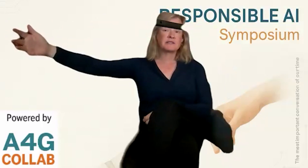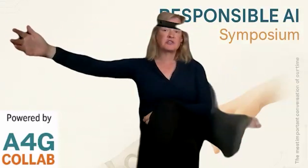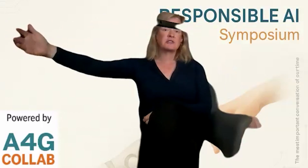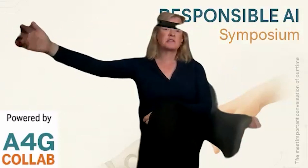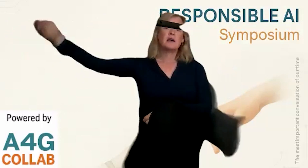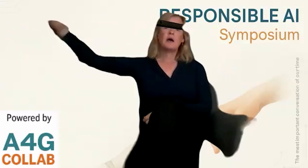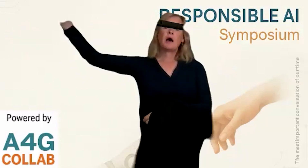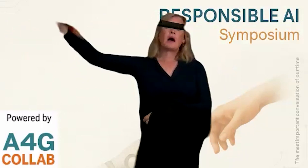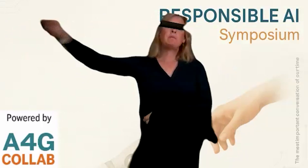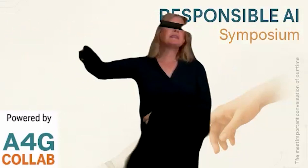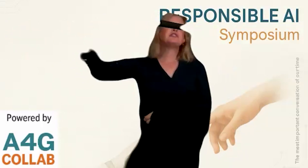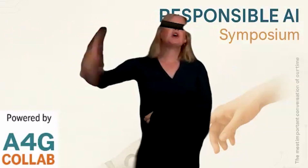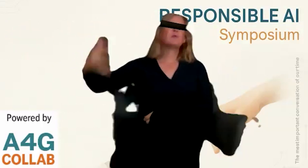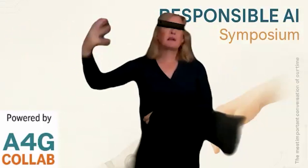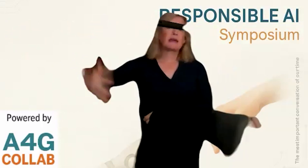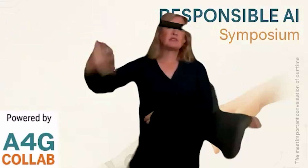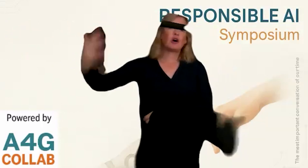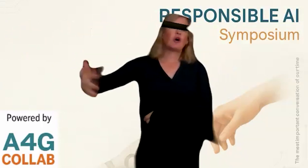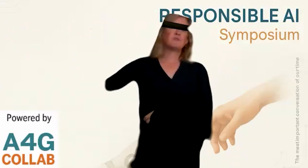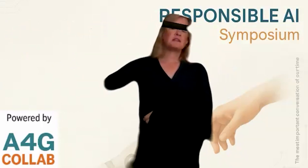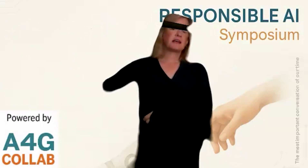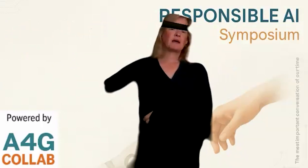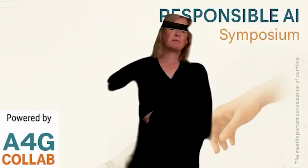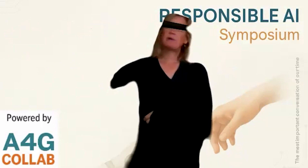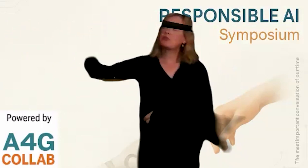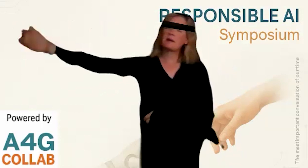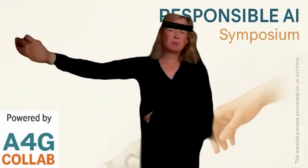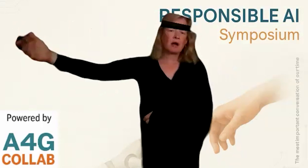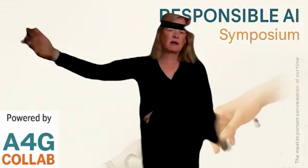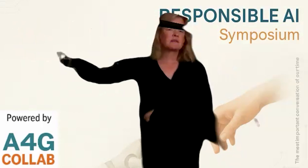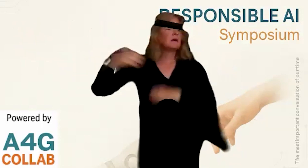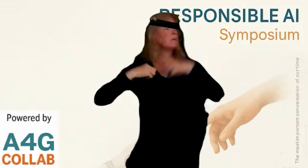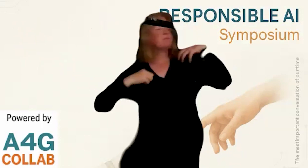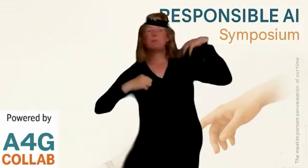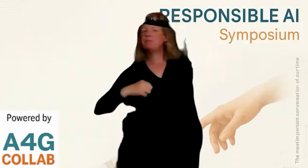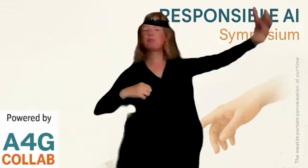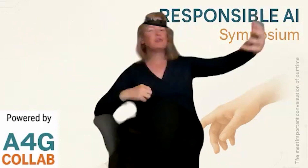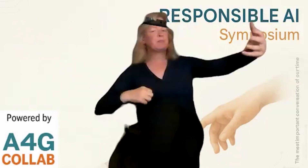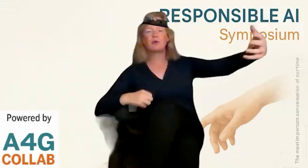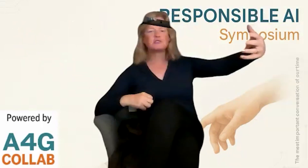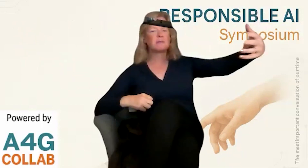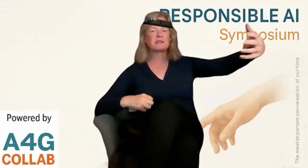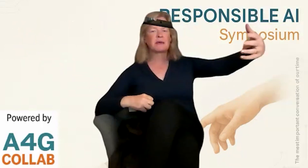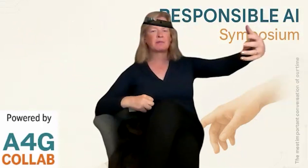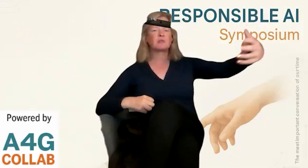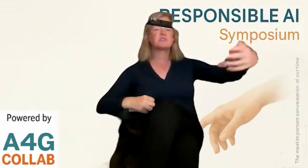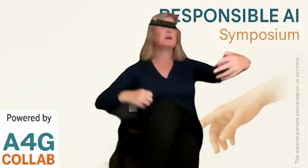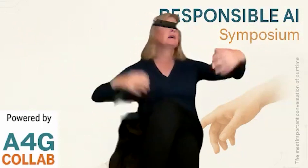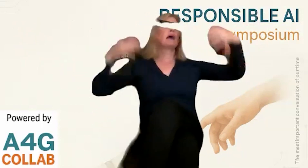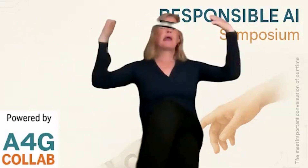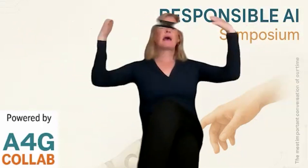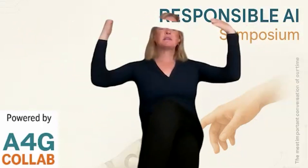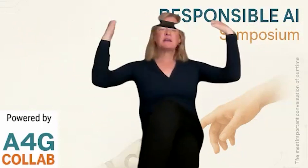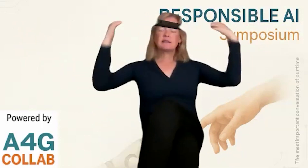for-profit organizations, but they don't get to own the data. Build the best product, produce the best